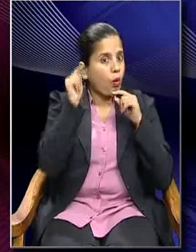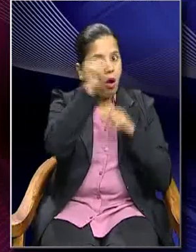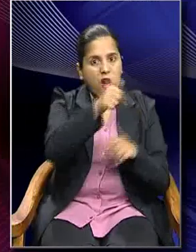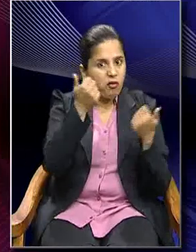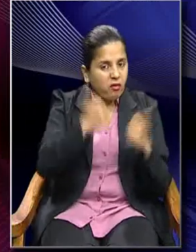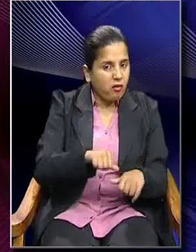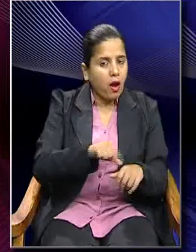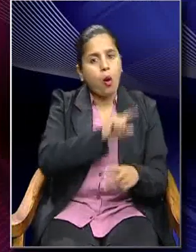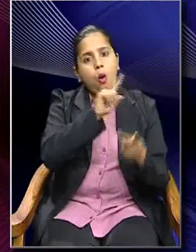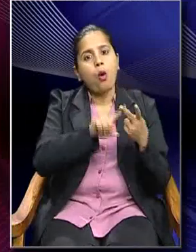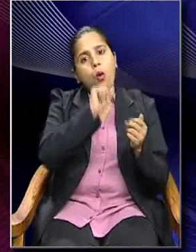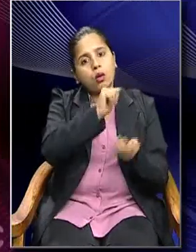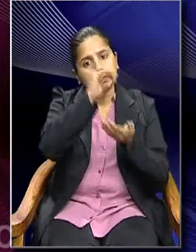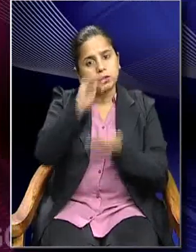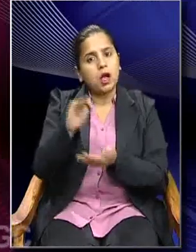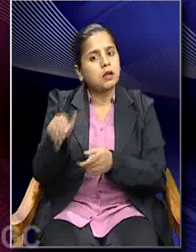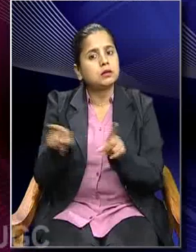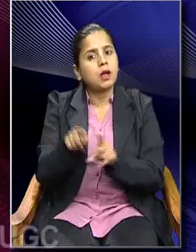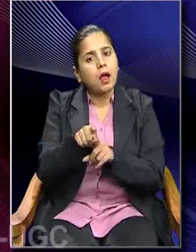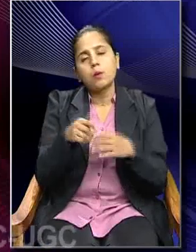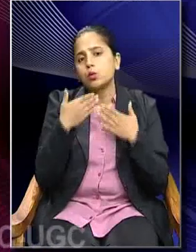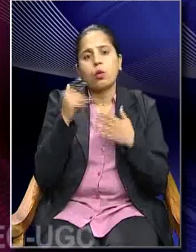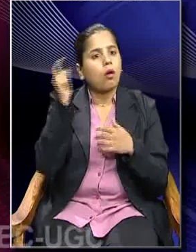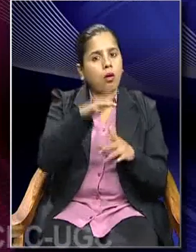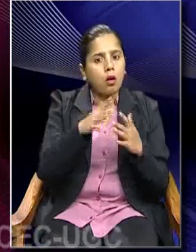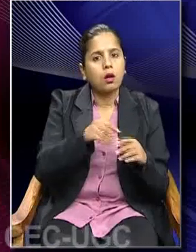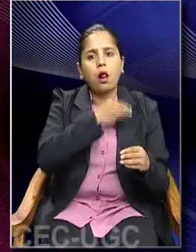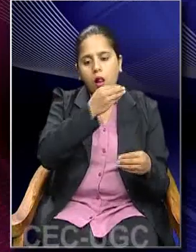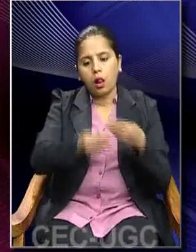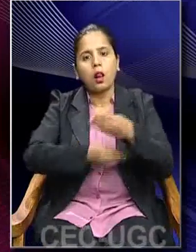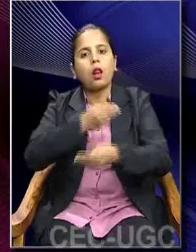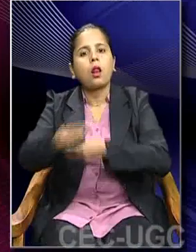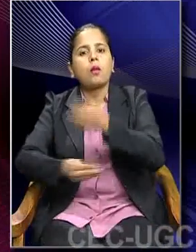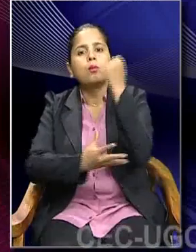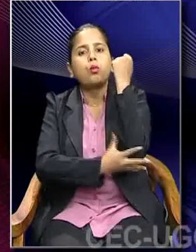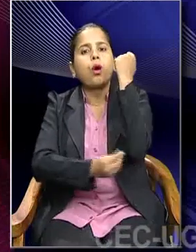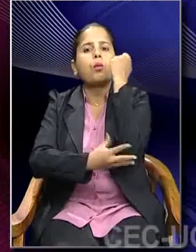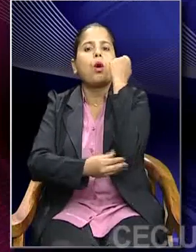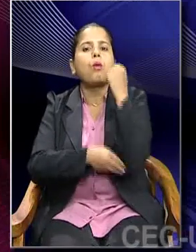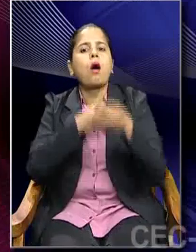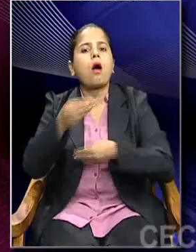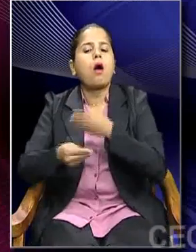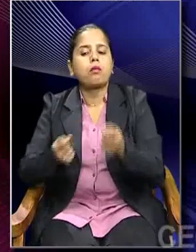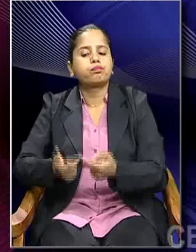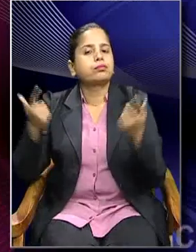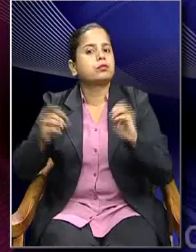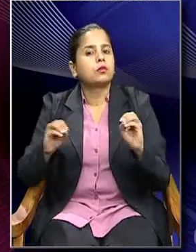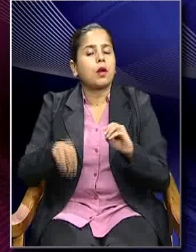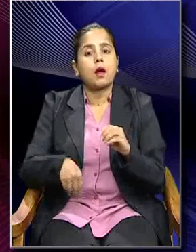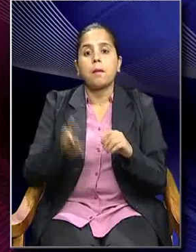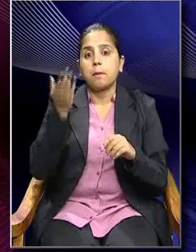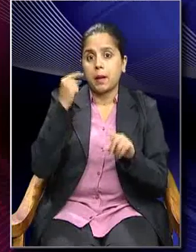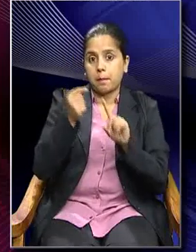they were able to improve their capital, so it gets transmitted to their children. Bourdieu, that is P.D.